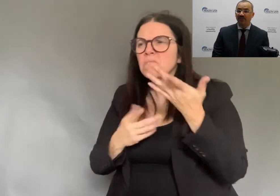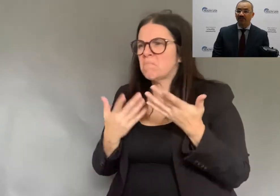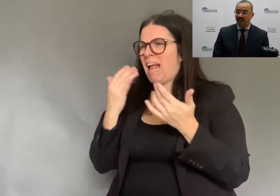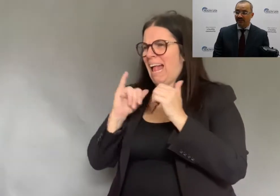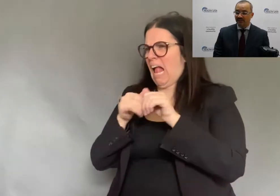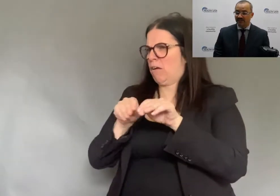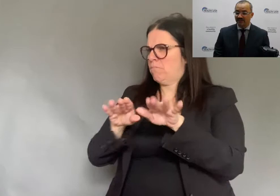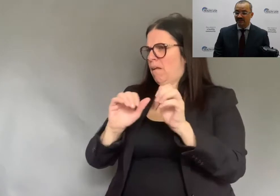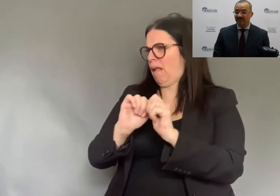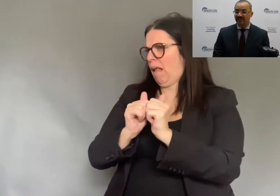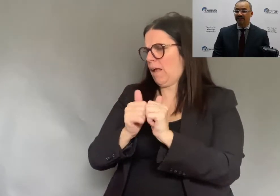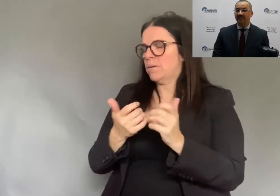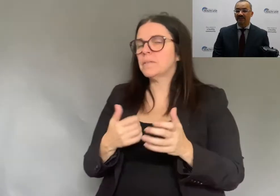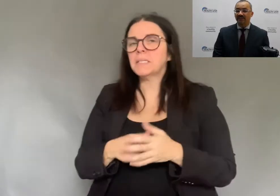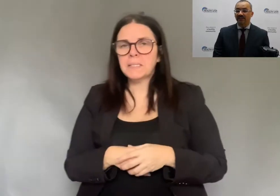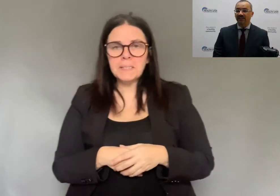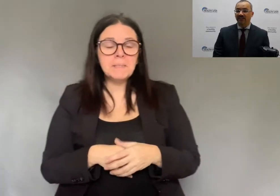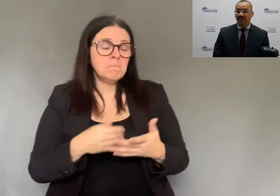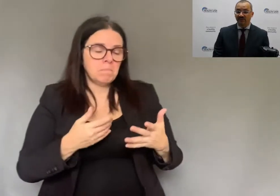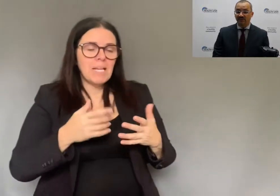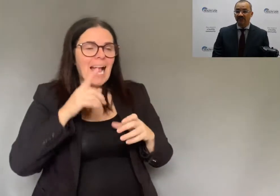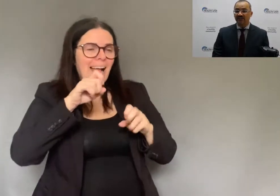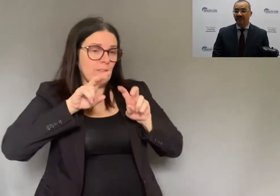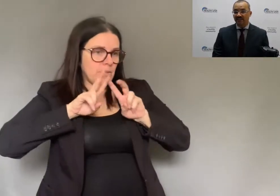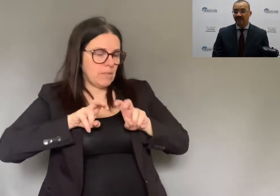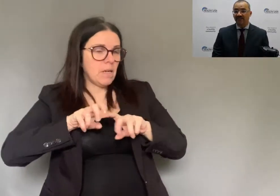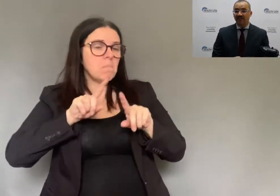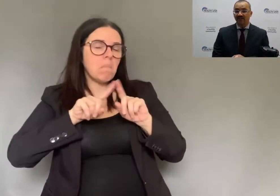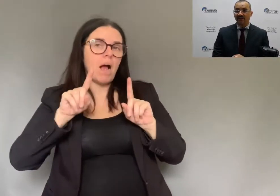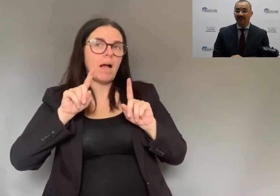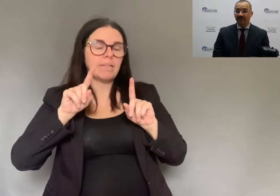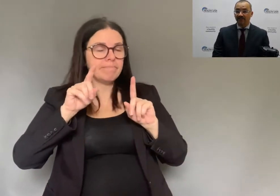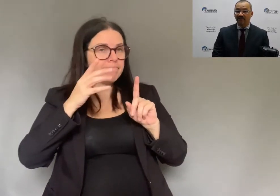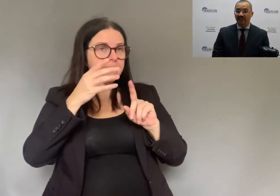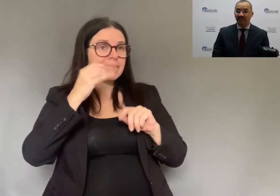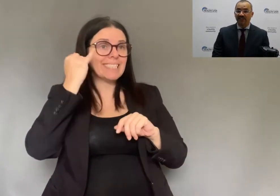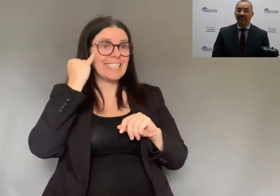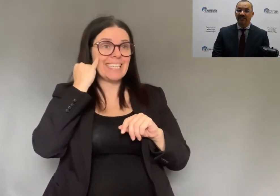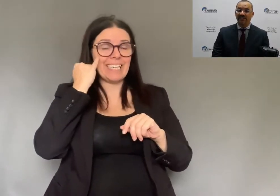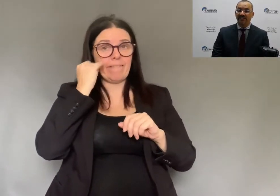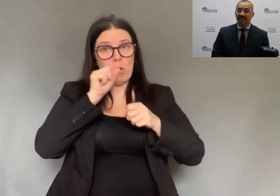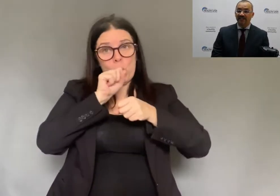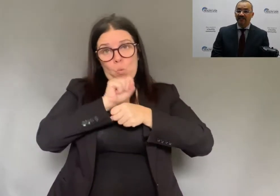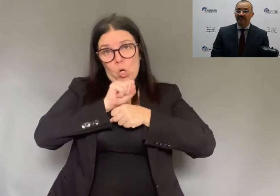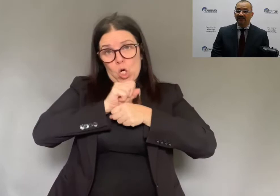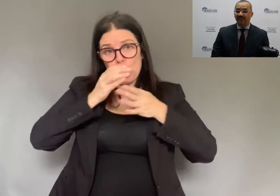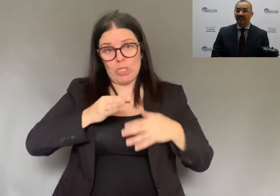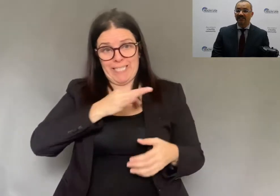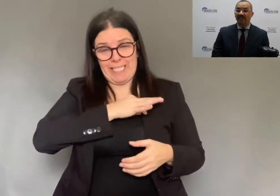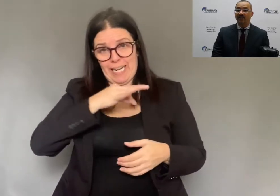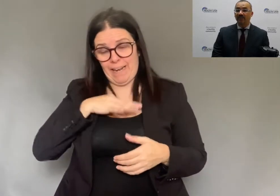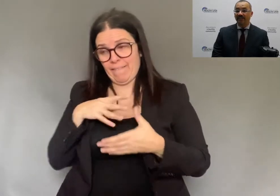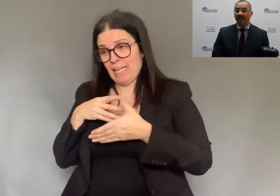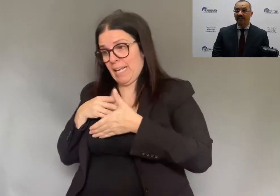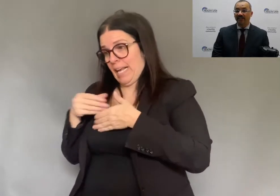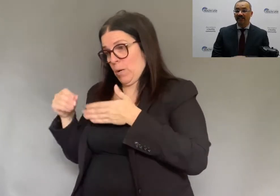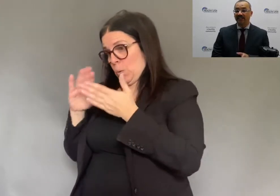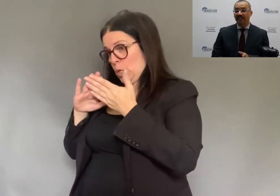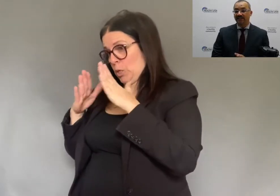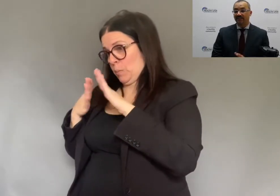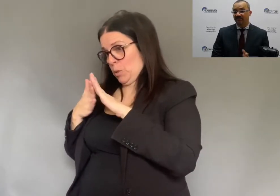support services, the workers, if they're going out in the community, and so I think that would